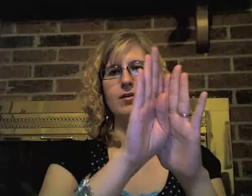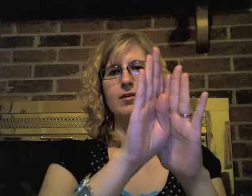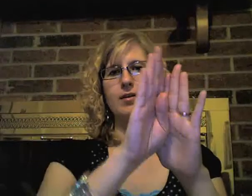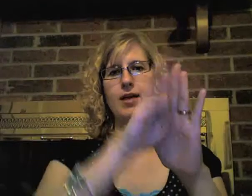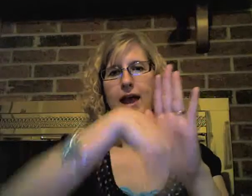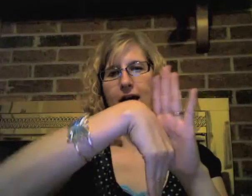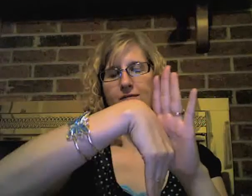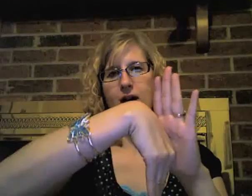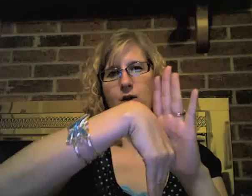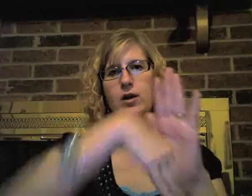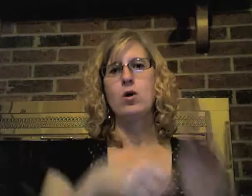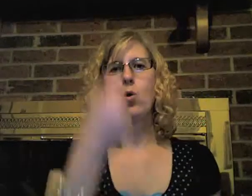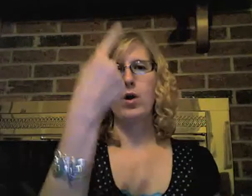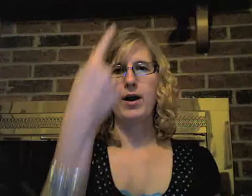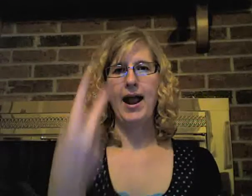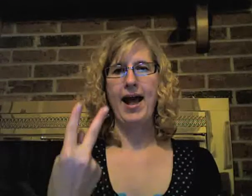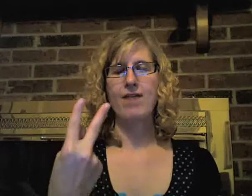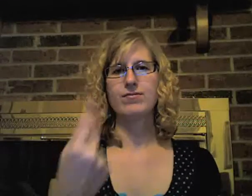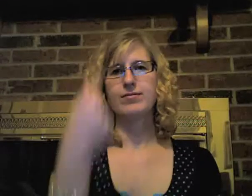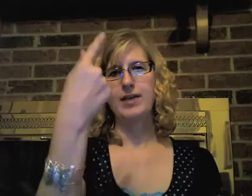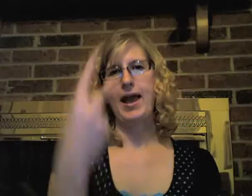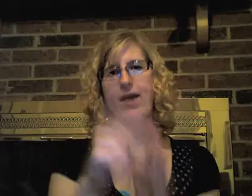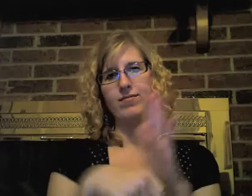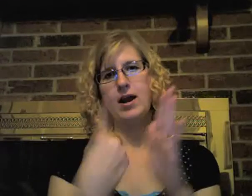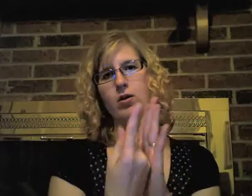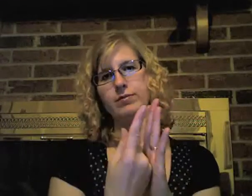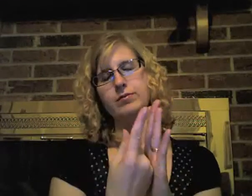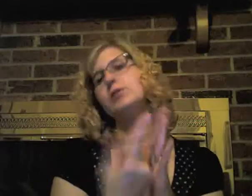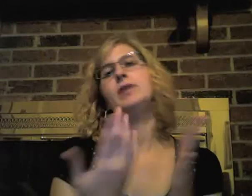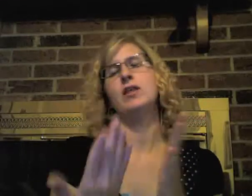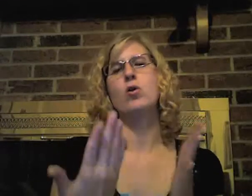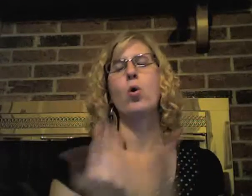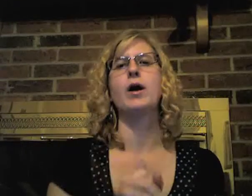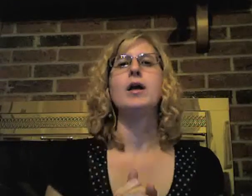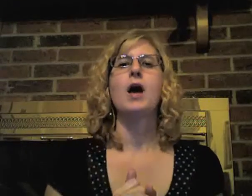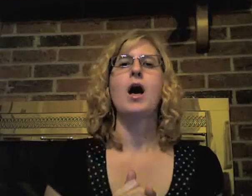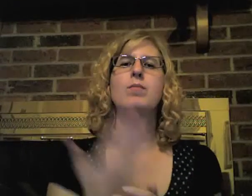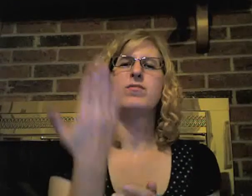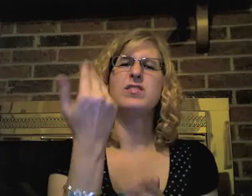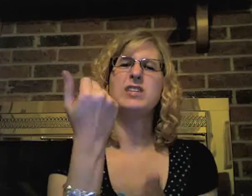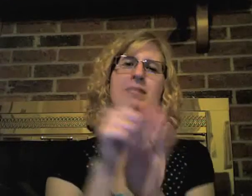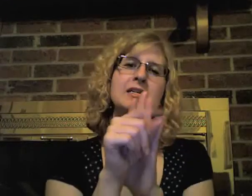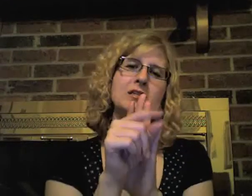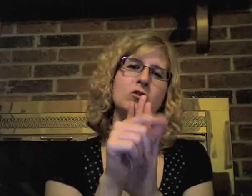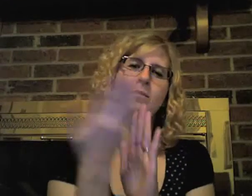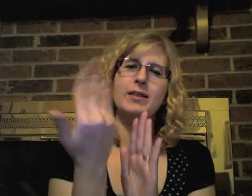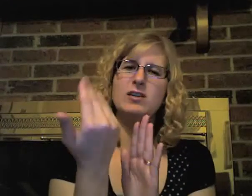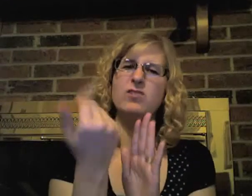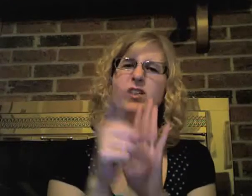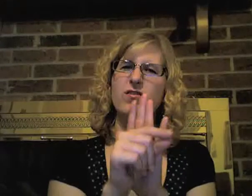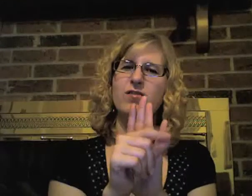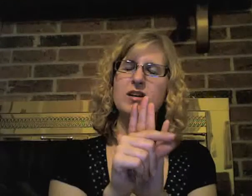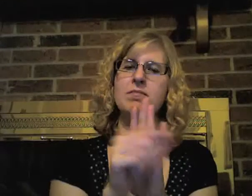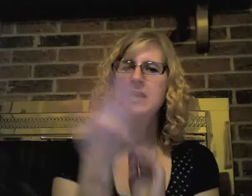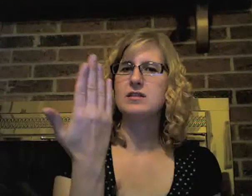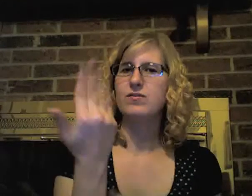hour, or half an hour. You can do either or. 15 minutes is normally what they do for the 15 minutes. 15 minutes,